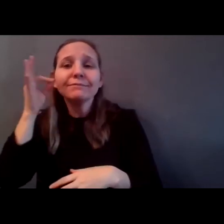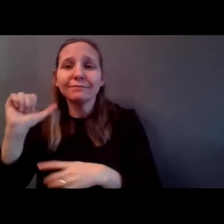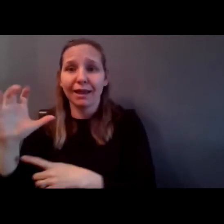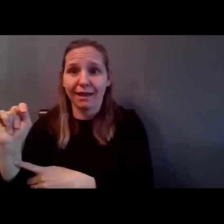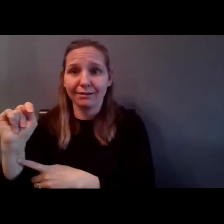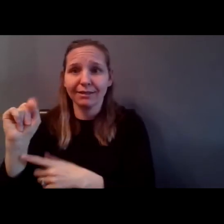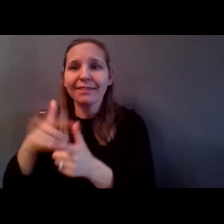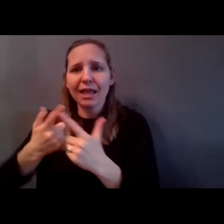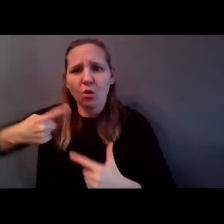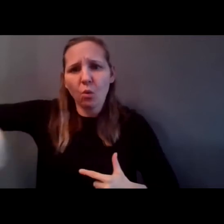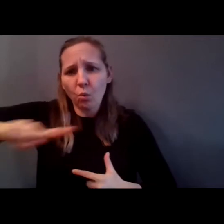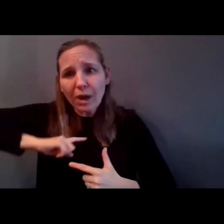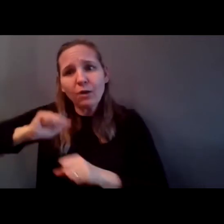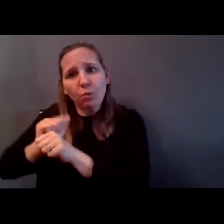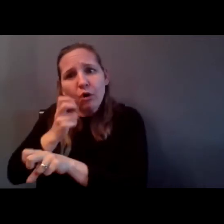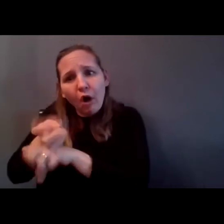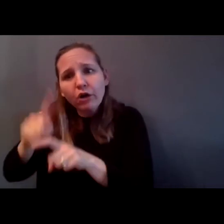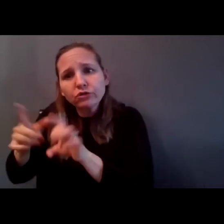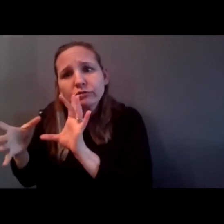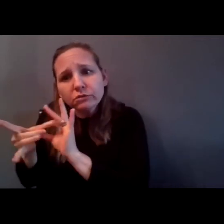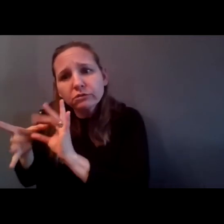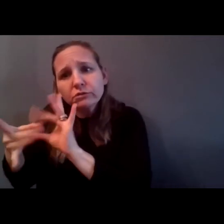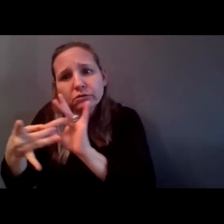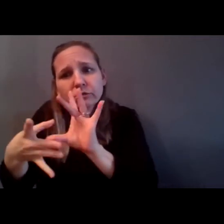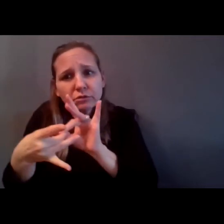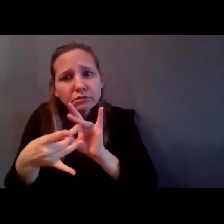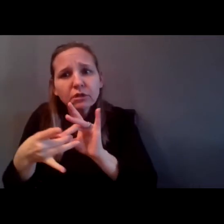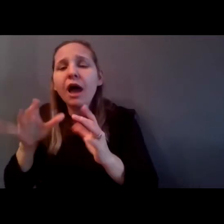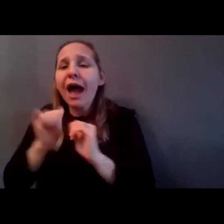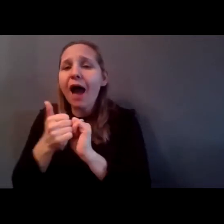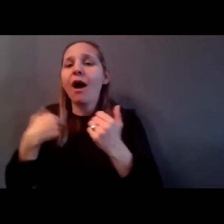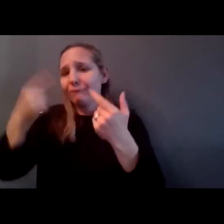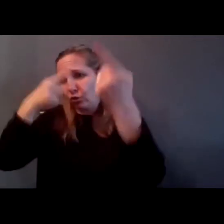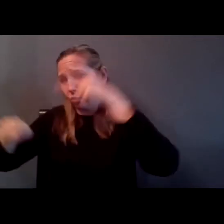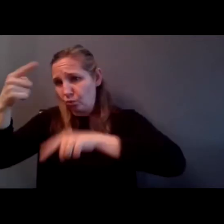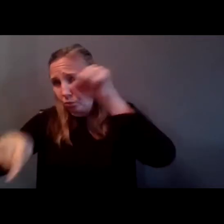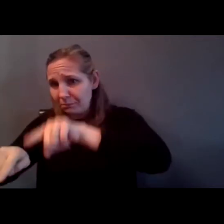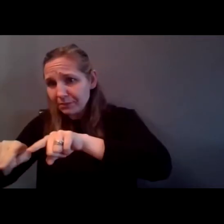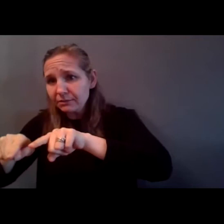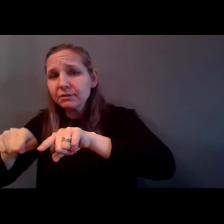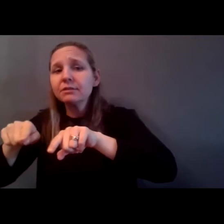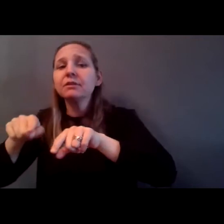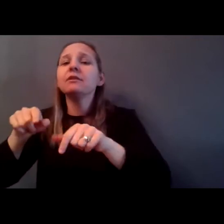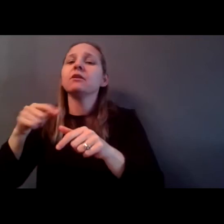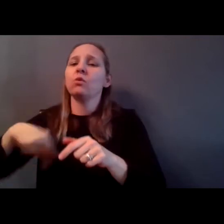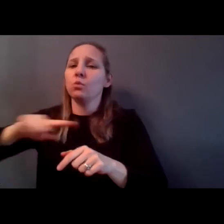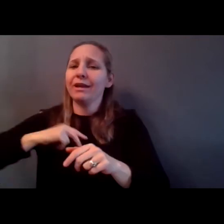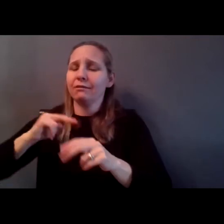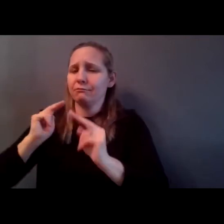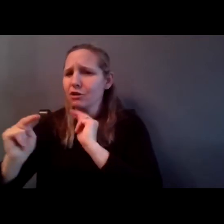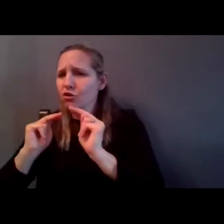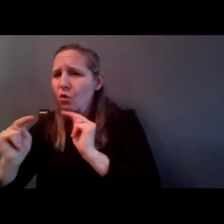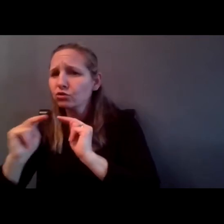reaffirmed our kinship ties through protocol agreements that we then jointly negotiate acquisitions